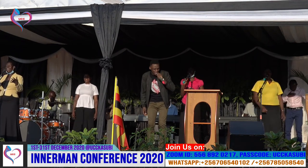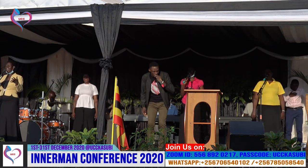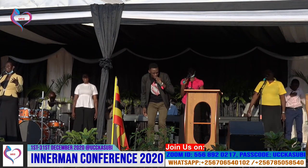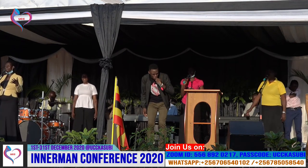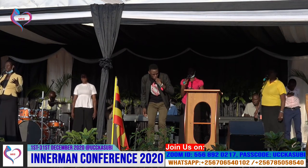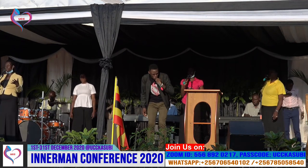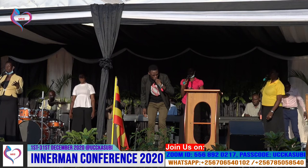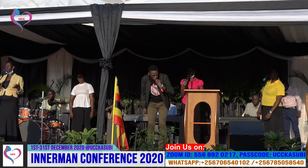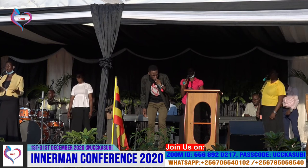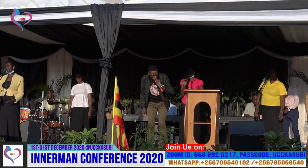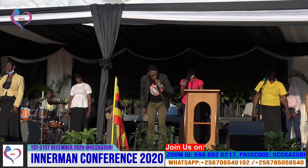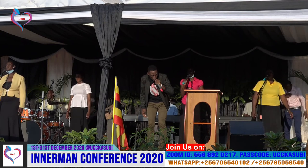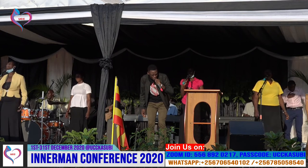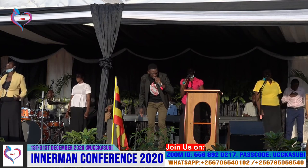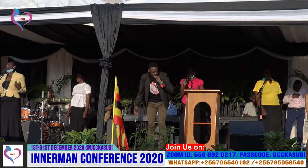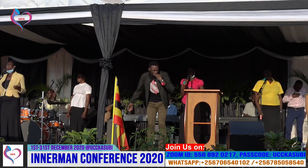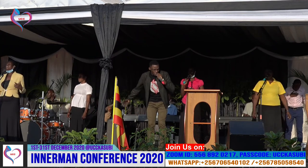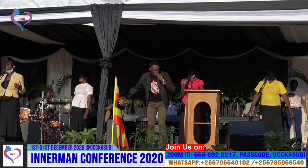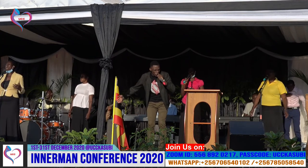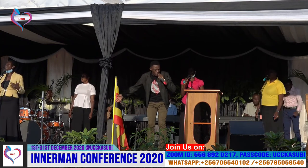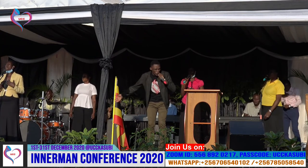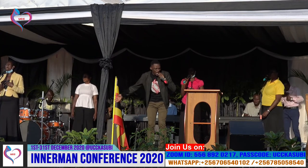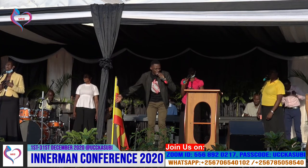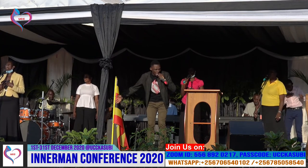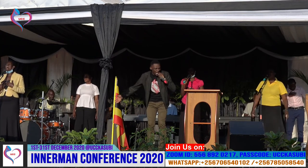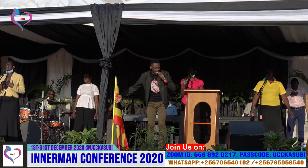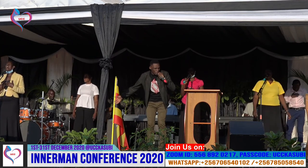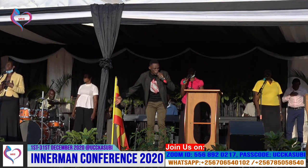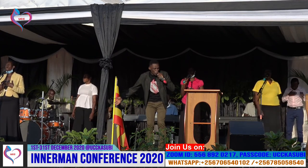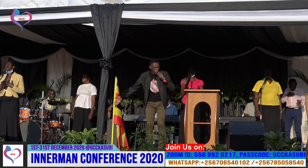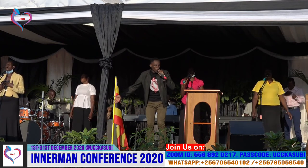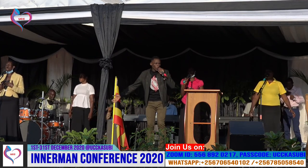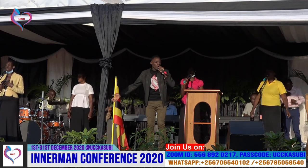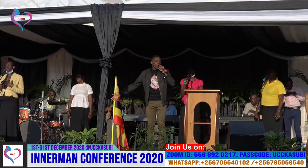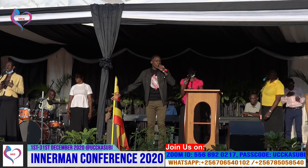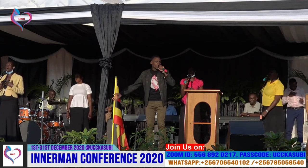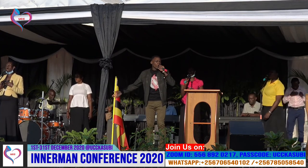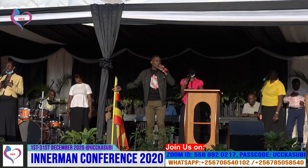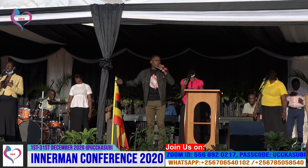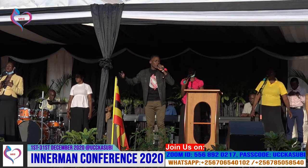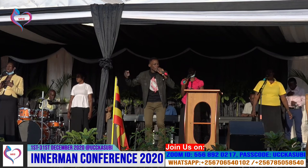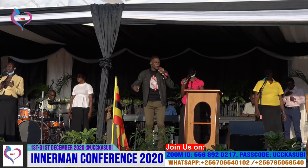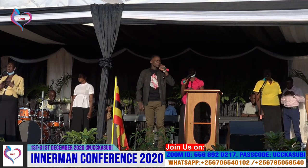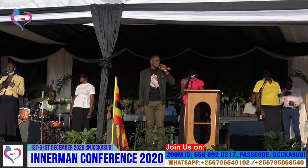Ondage kubo Elio kwa gala kwo